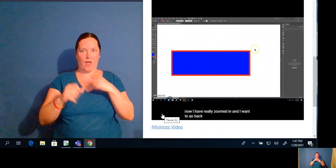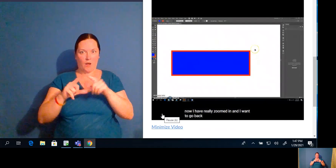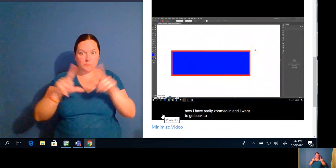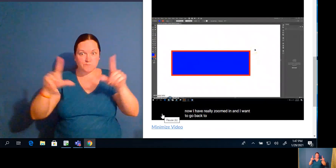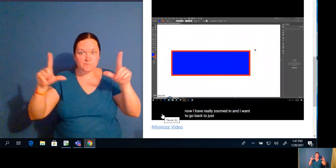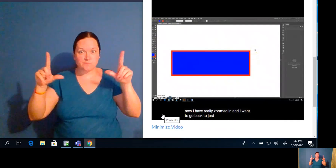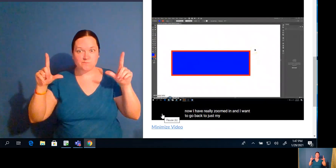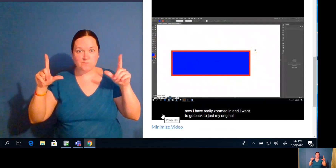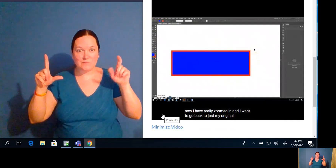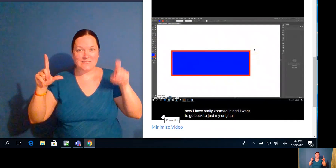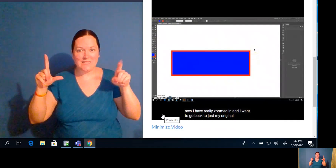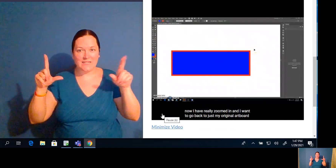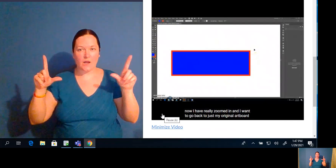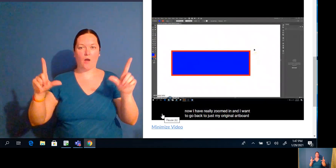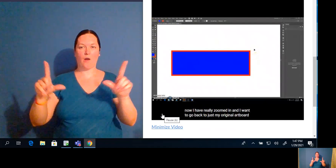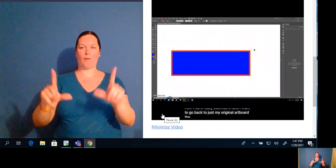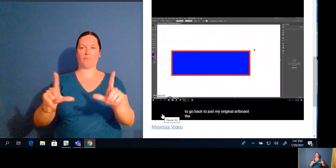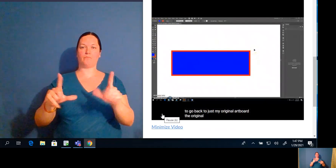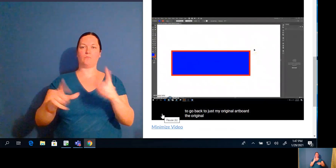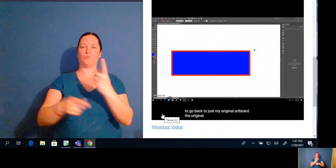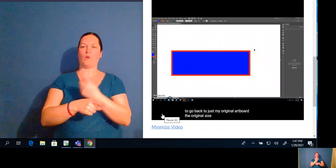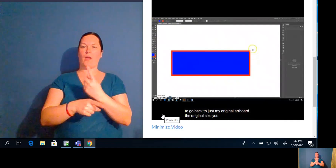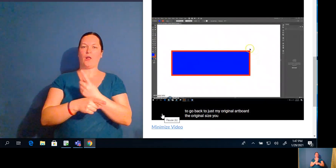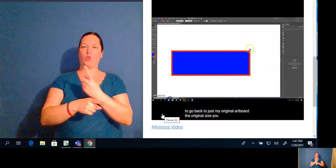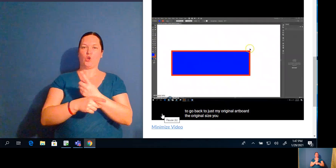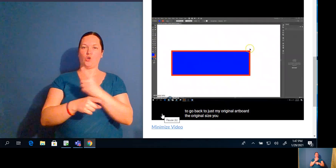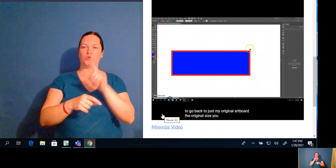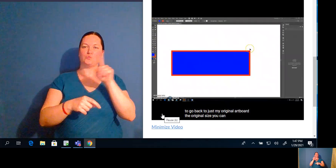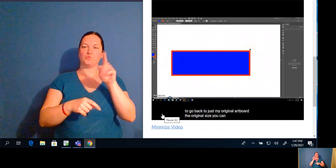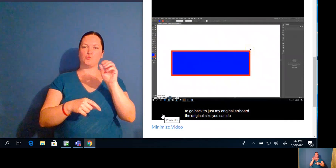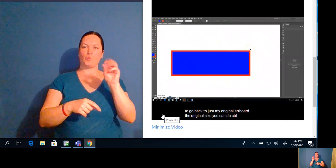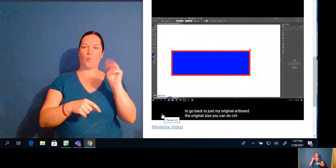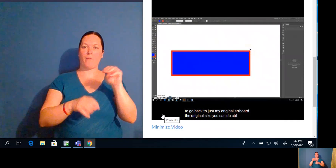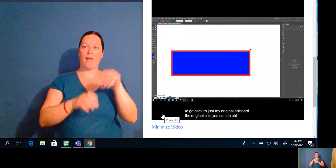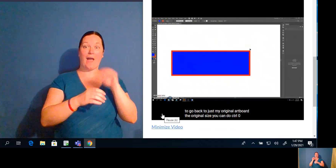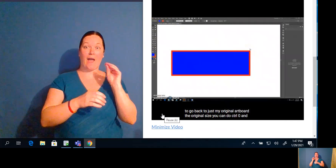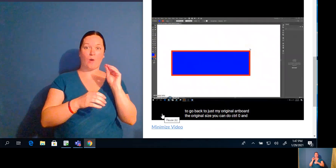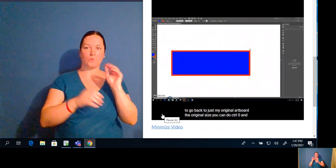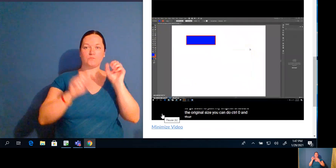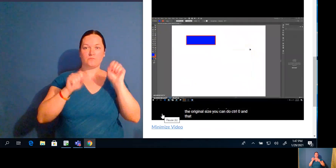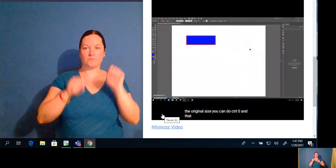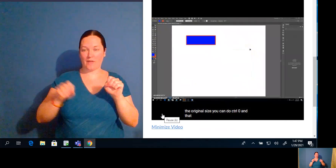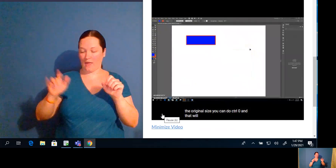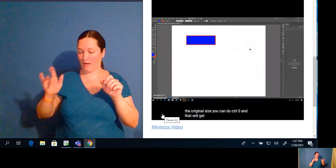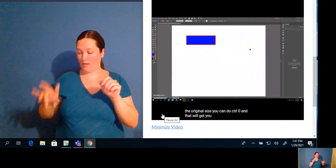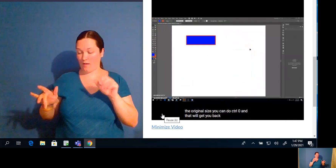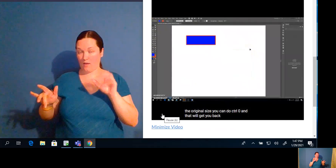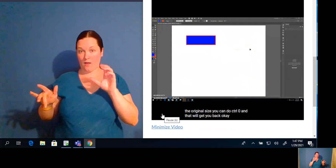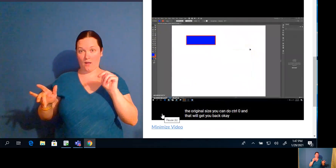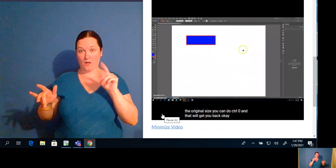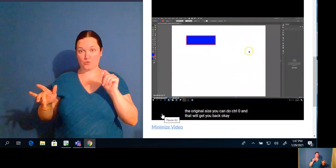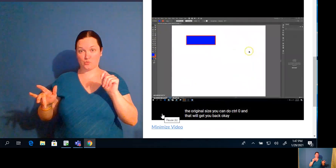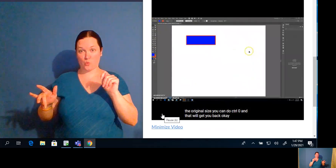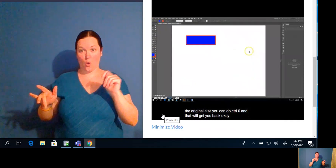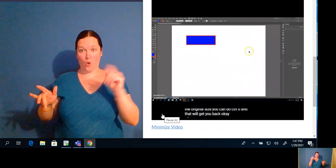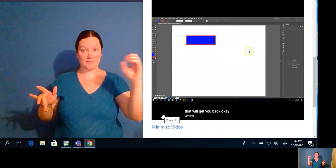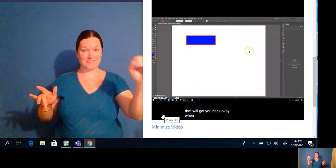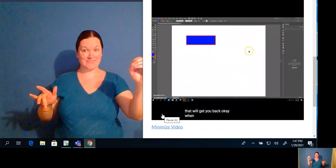and I want to go back to just my original artboard, the original size. You can do Control-0, and that will get you